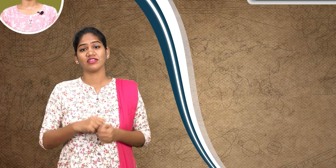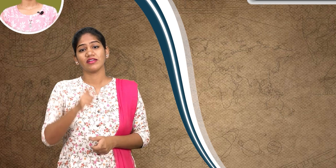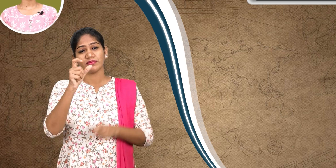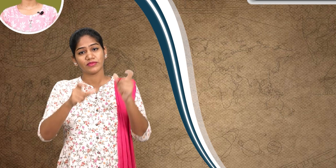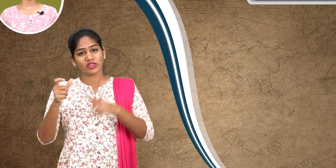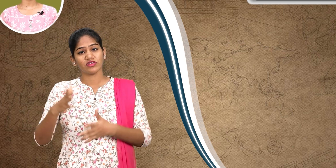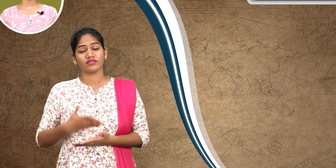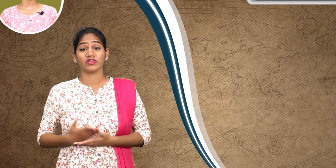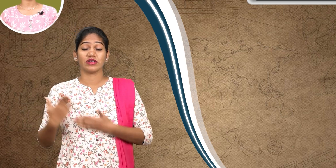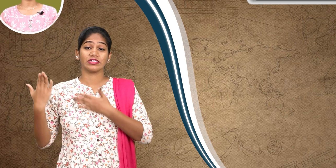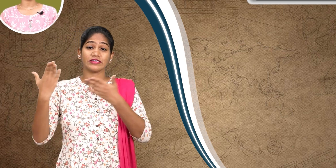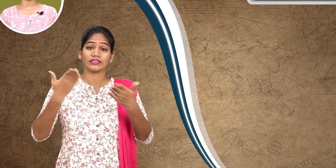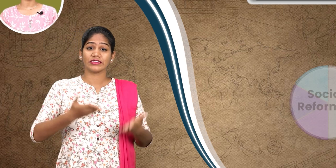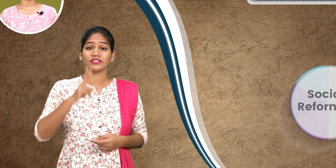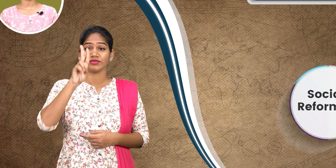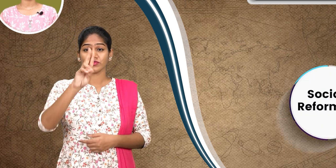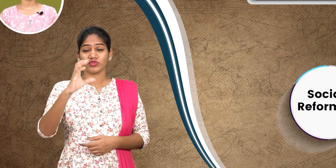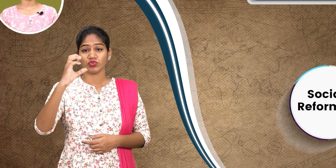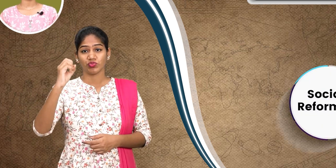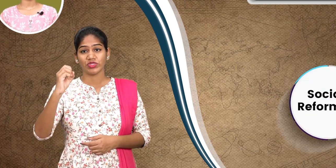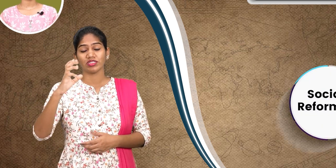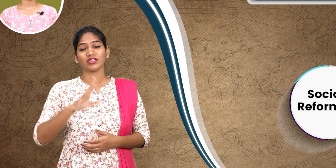in the 20th century.